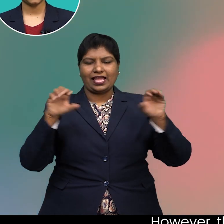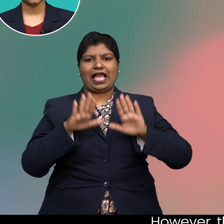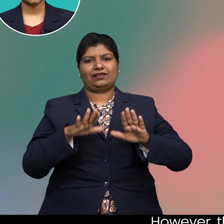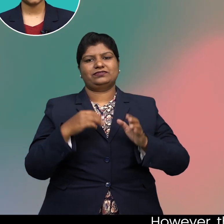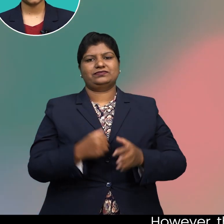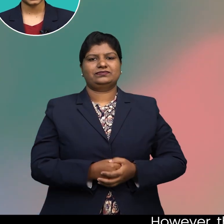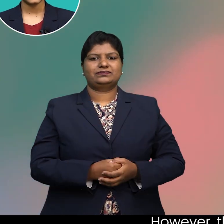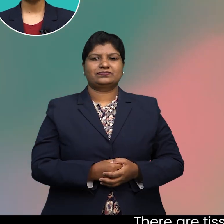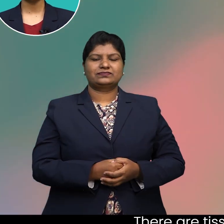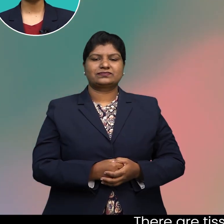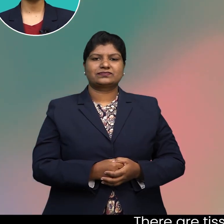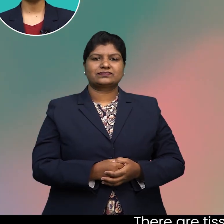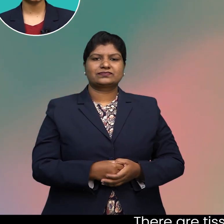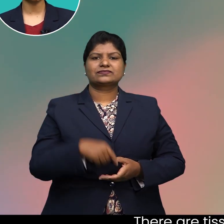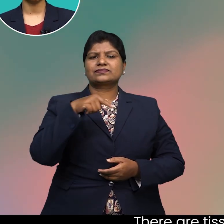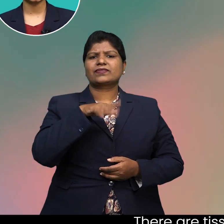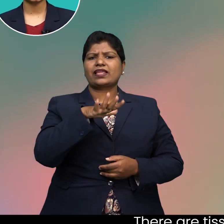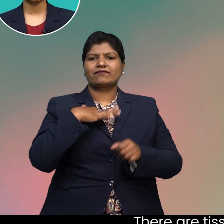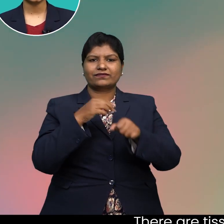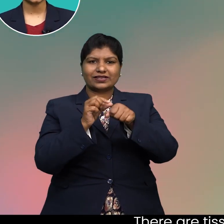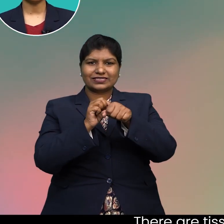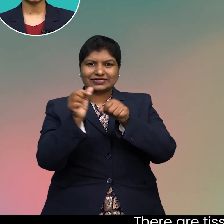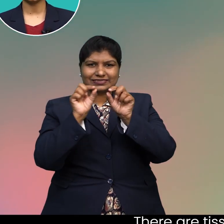we have considered so far.